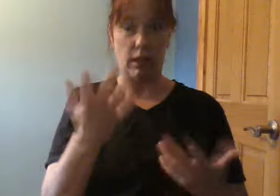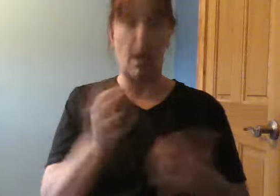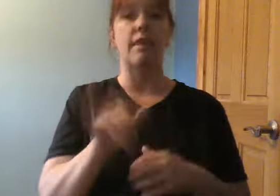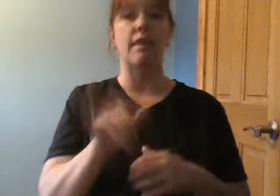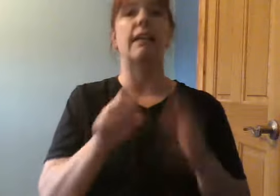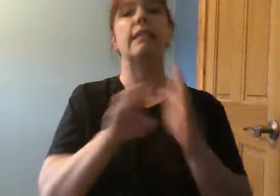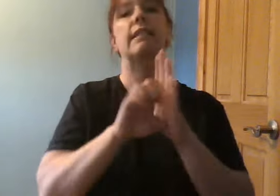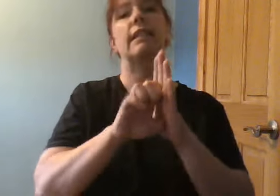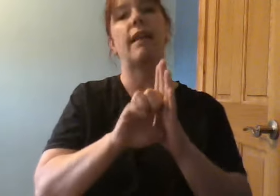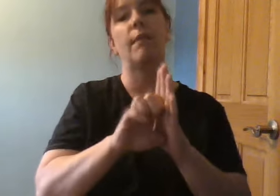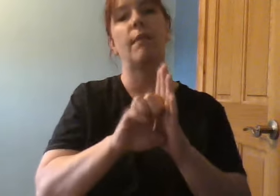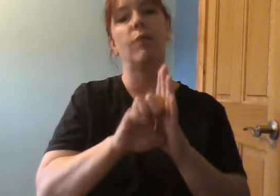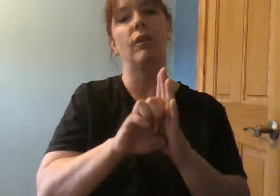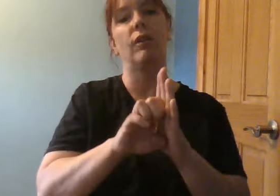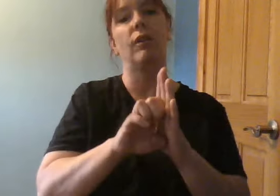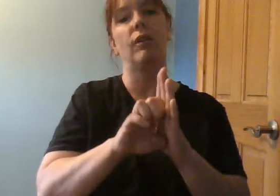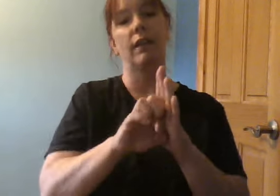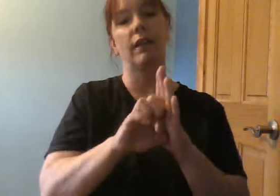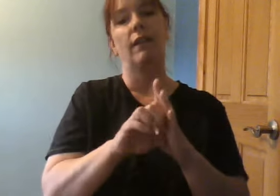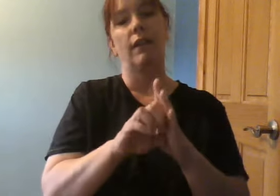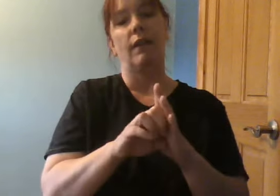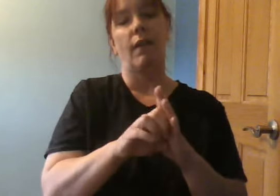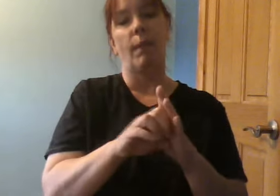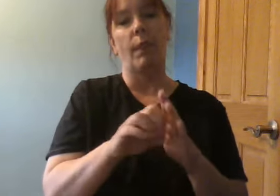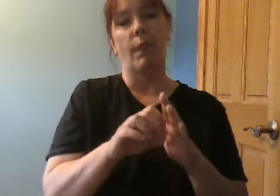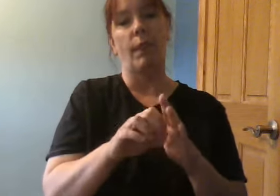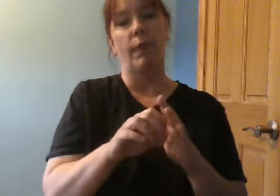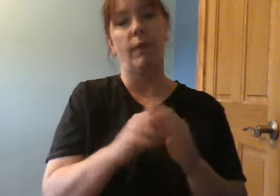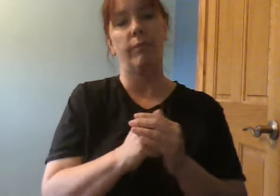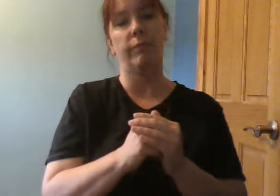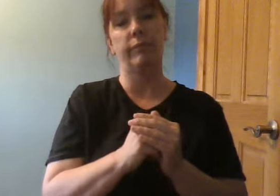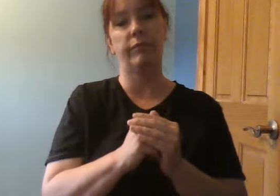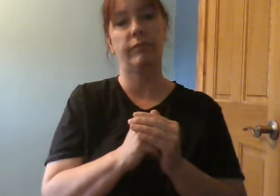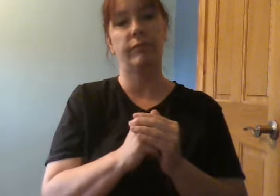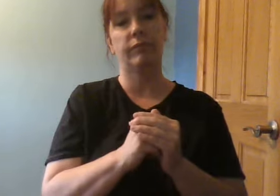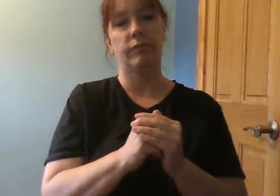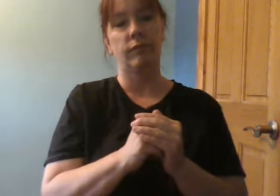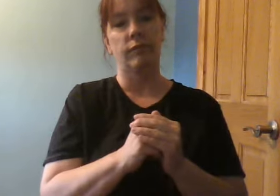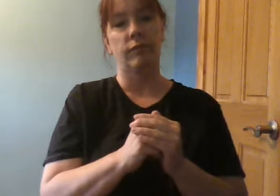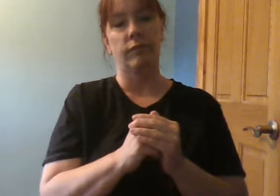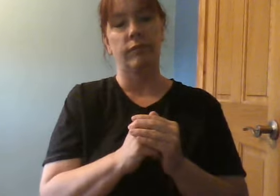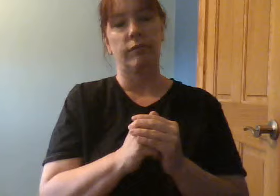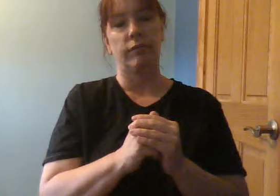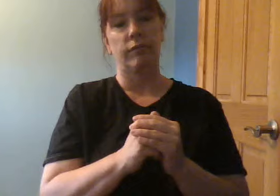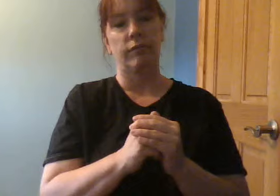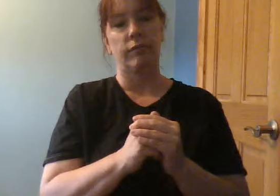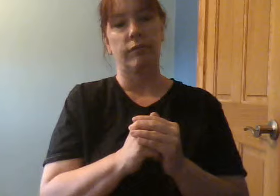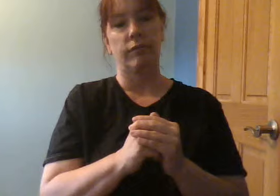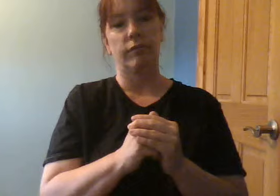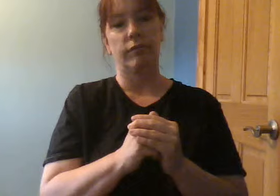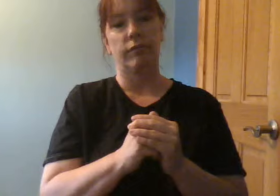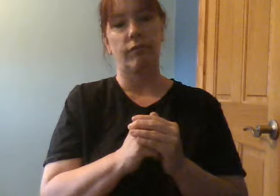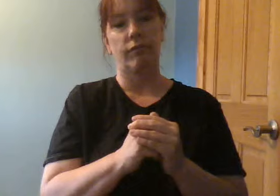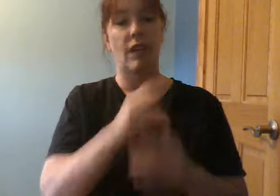how legacy thinking about identity subverts the security of a well-constructed system. The chip and pin card that's in your